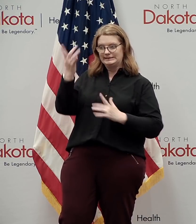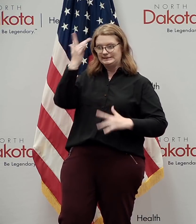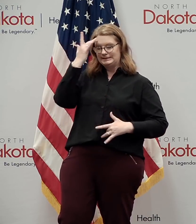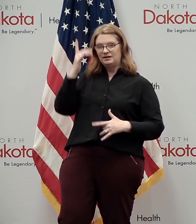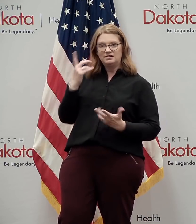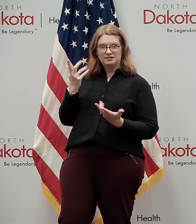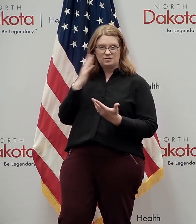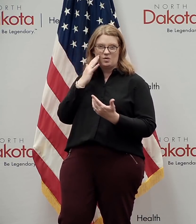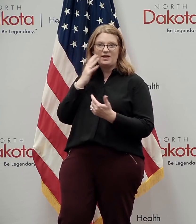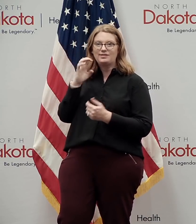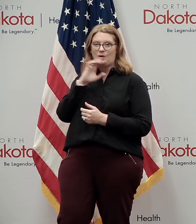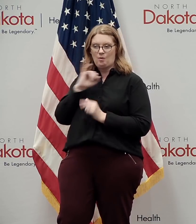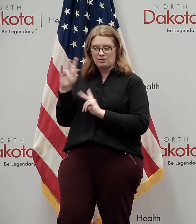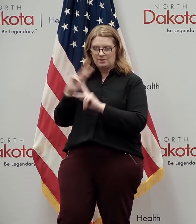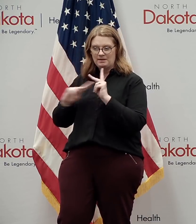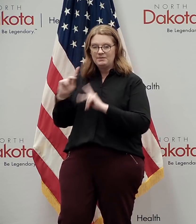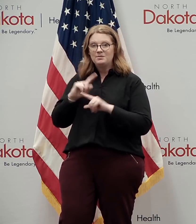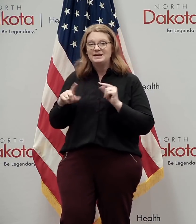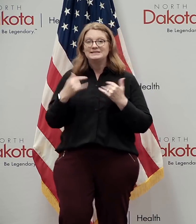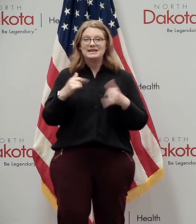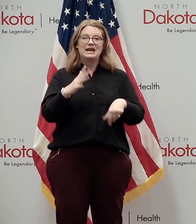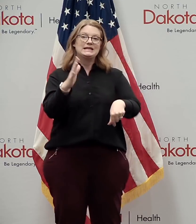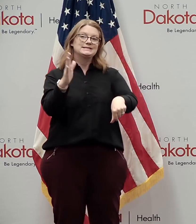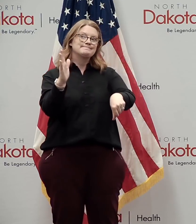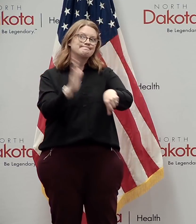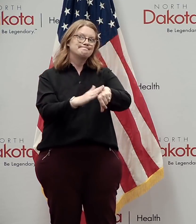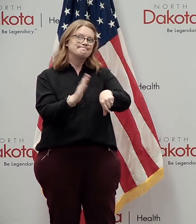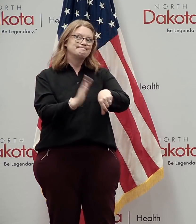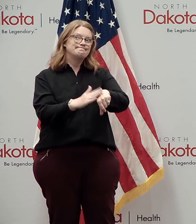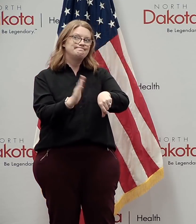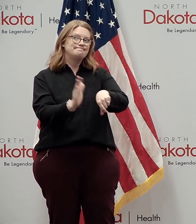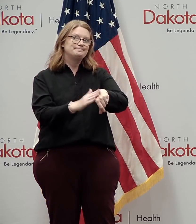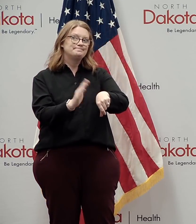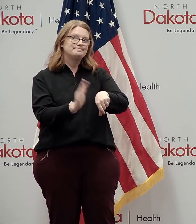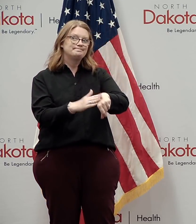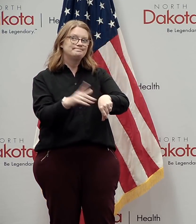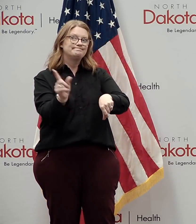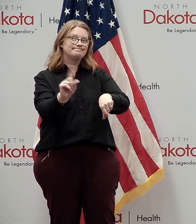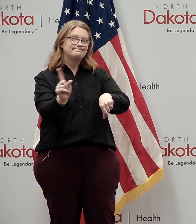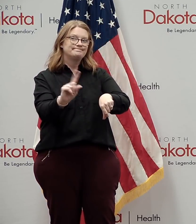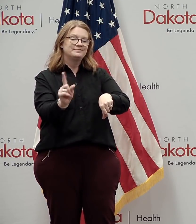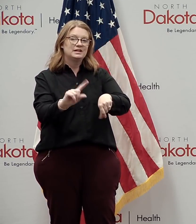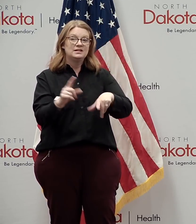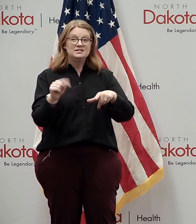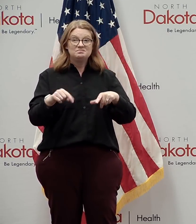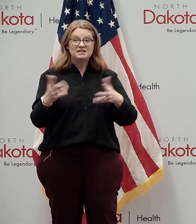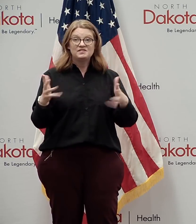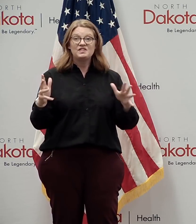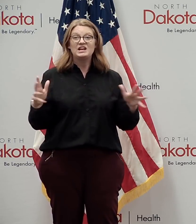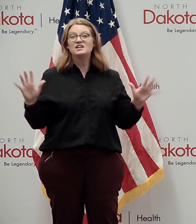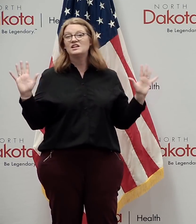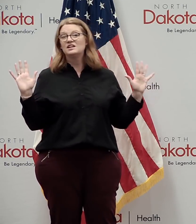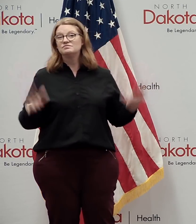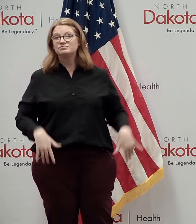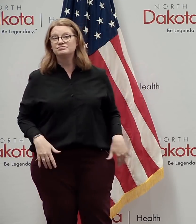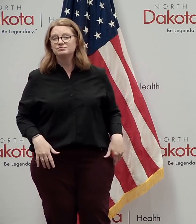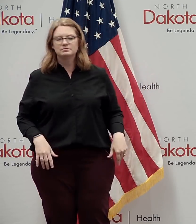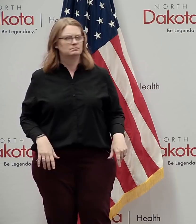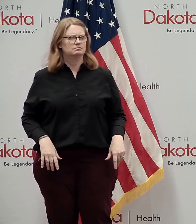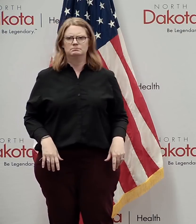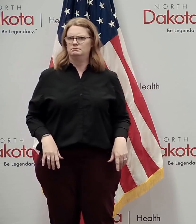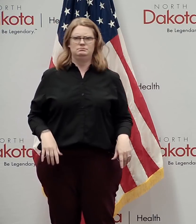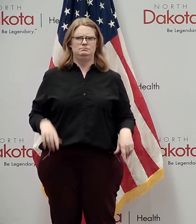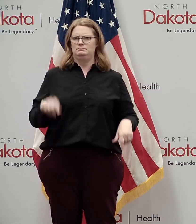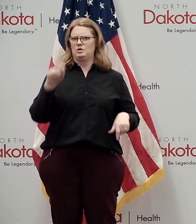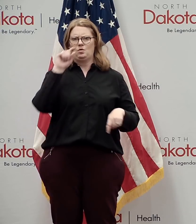today is a day of a word of caution for everybody to not feel like we're over this or through it. But whether we have to roll